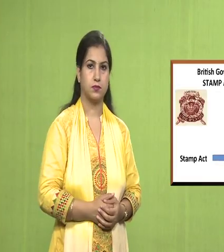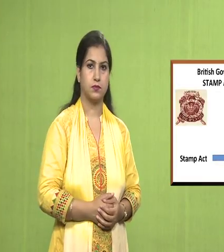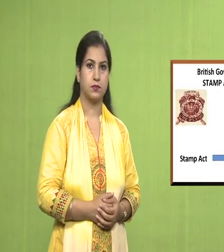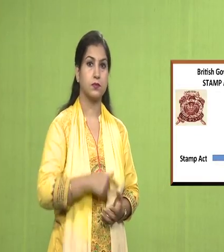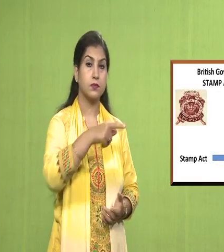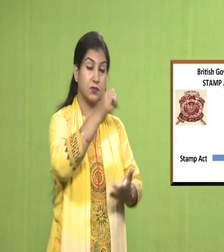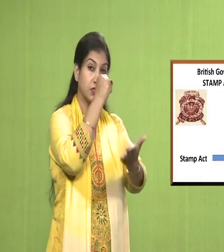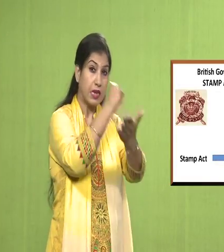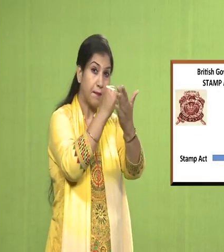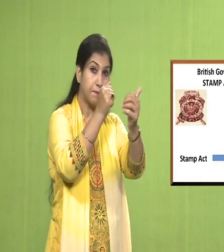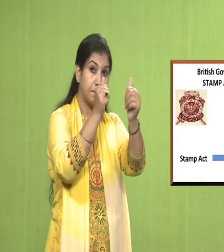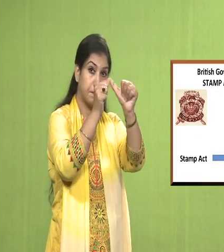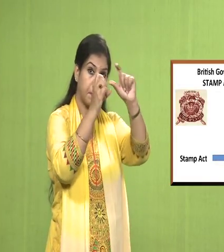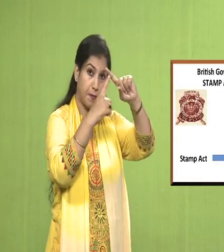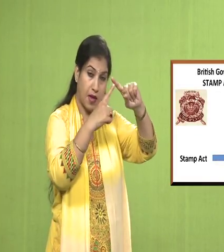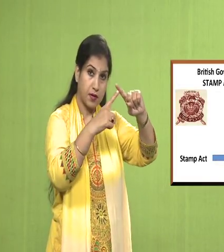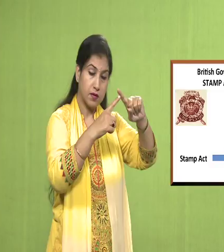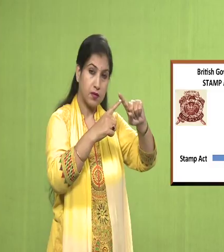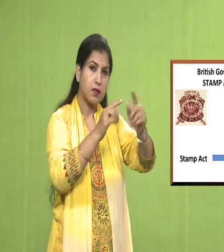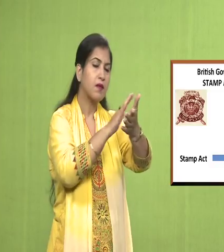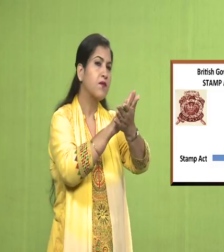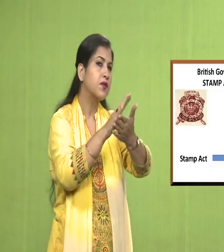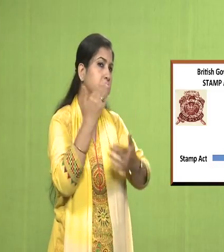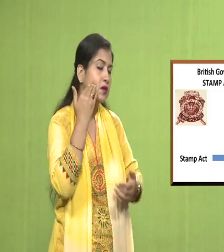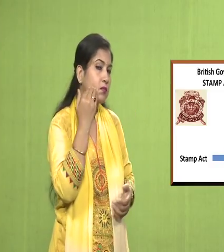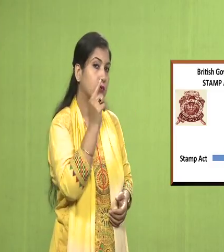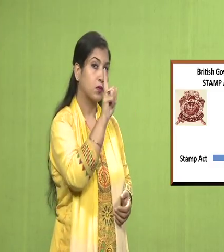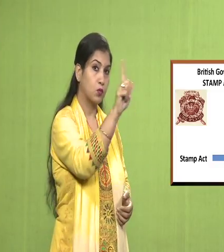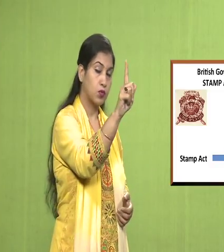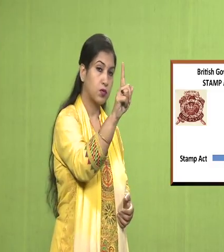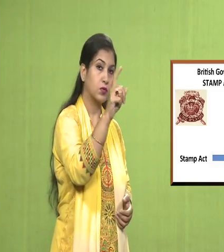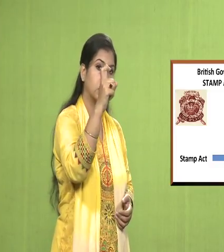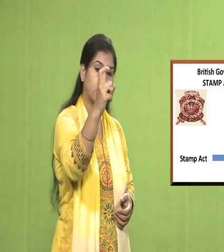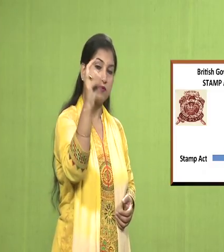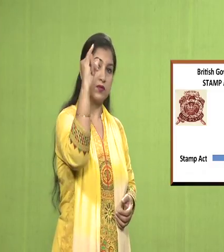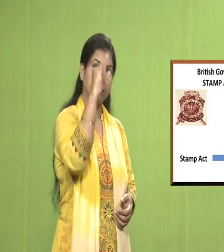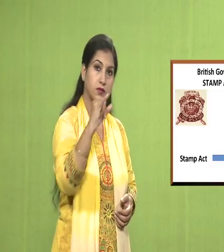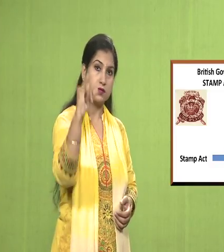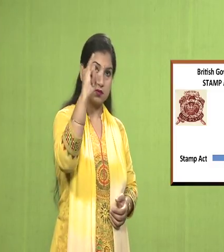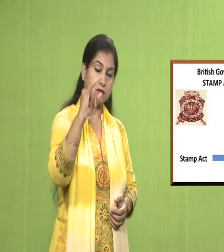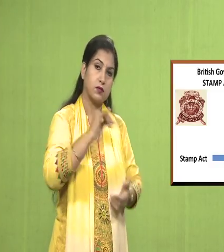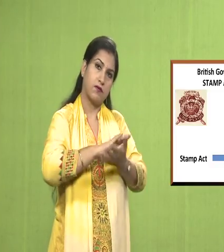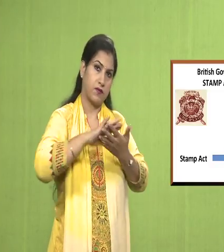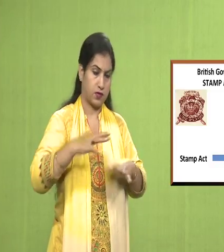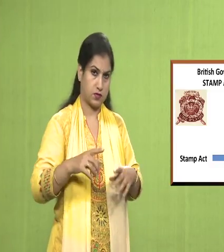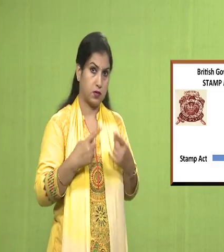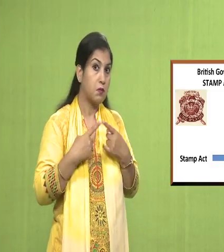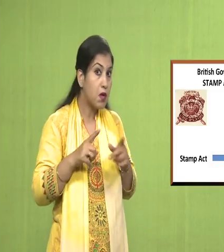The Stamp Act came to an end in the year 1766. However,